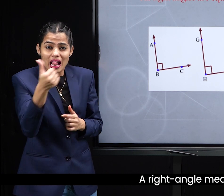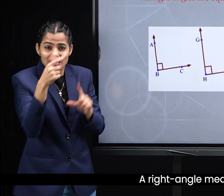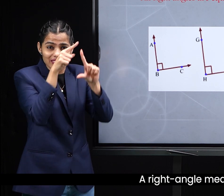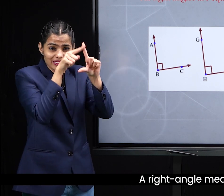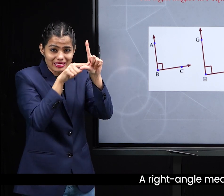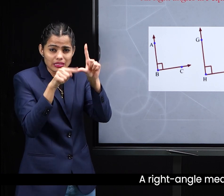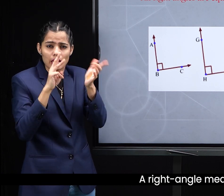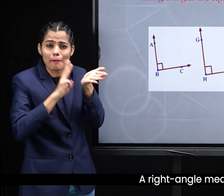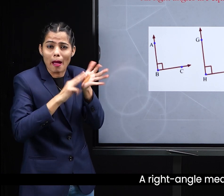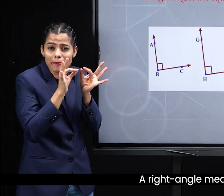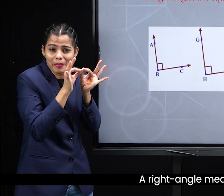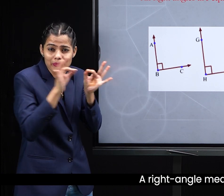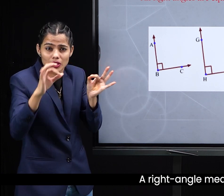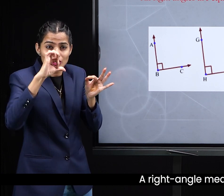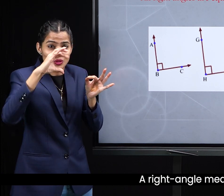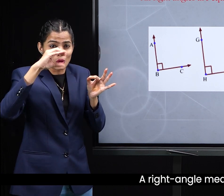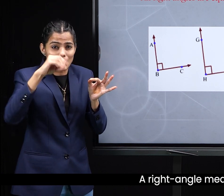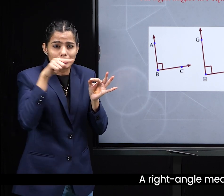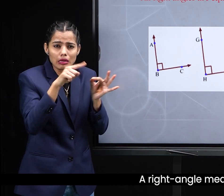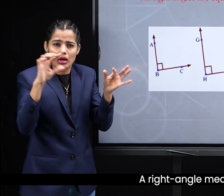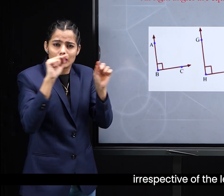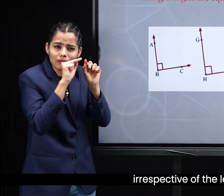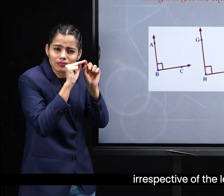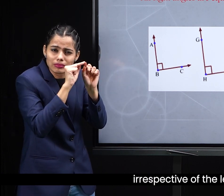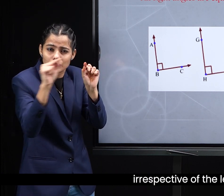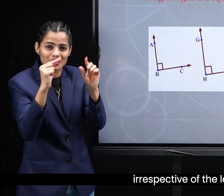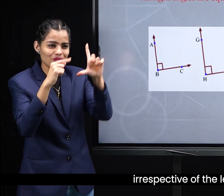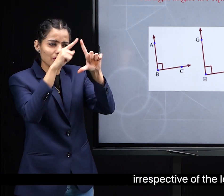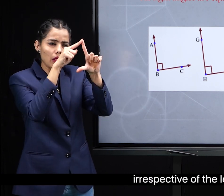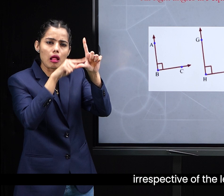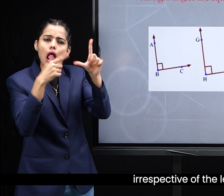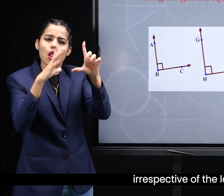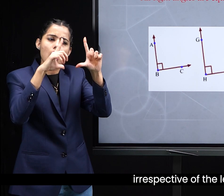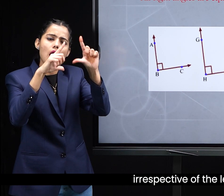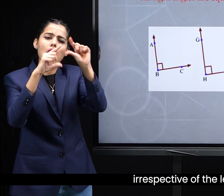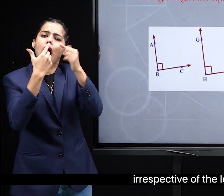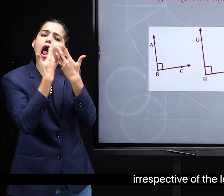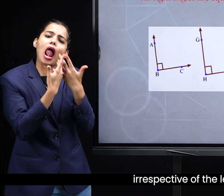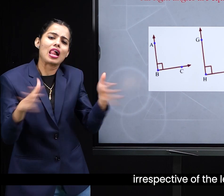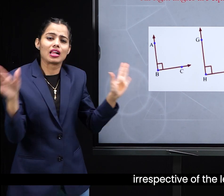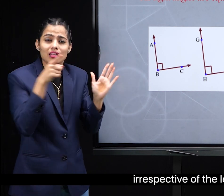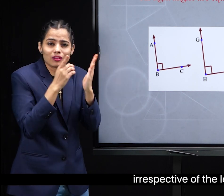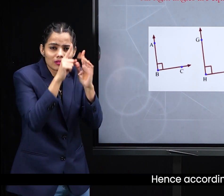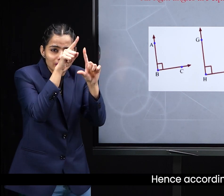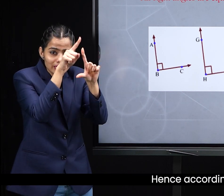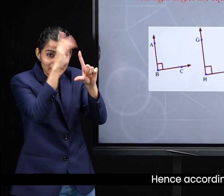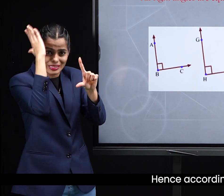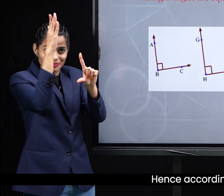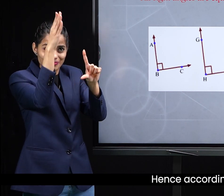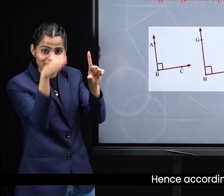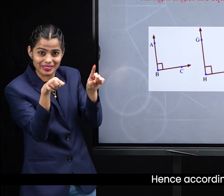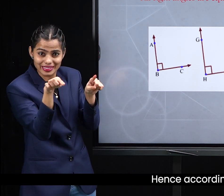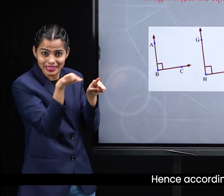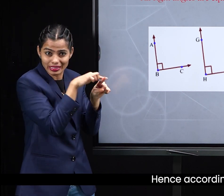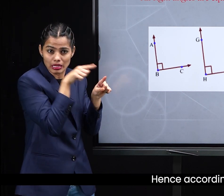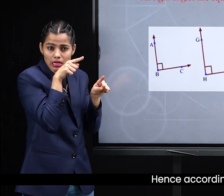A right angle measure at exactly 90 degrees irrespective of the length of their arms. Hence, according